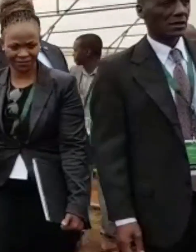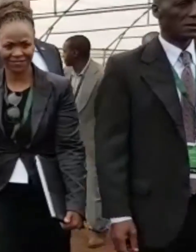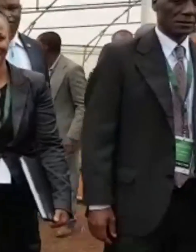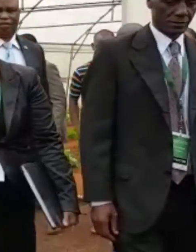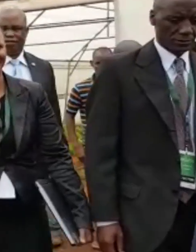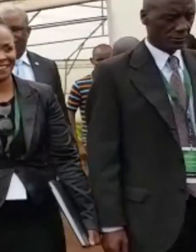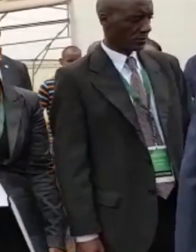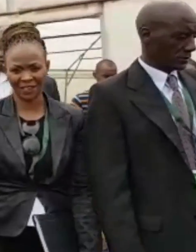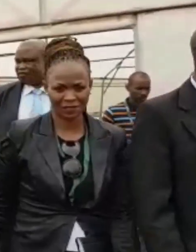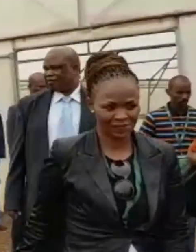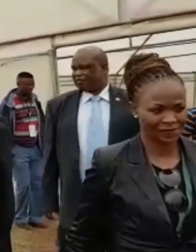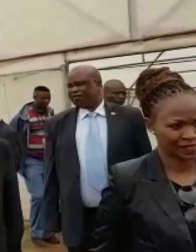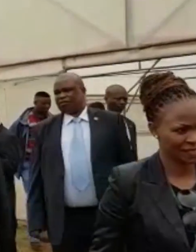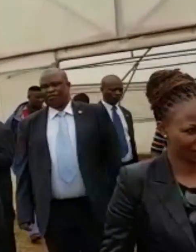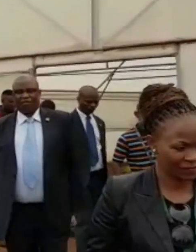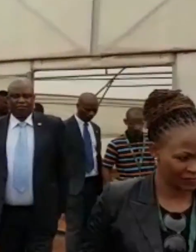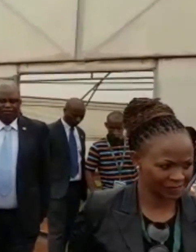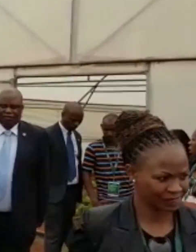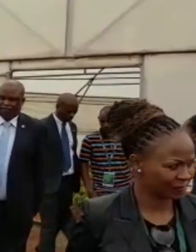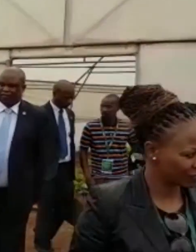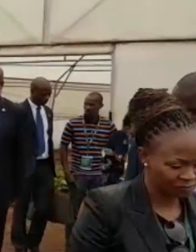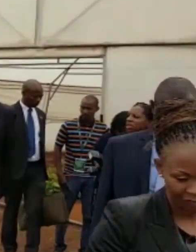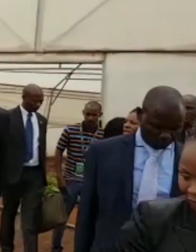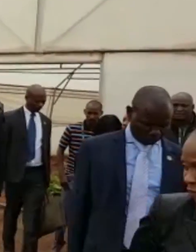economists call it the fourth